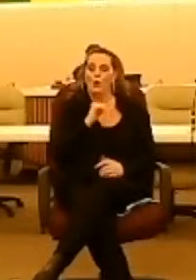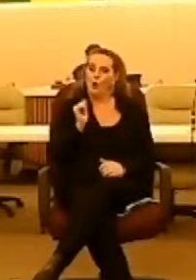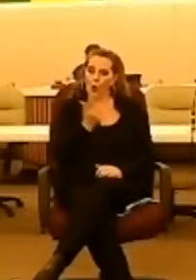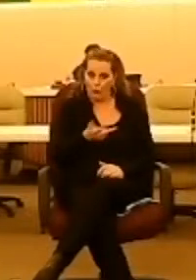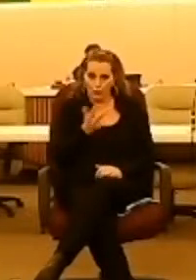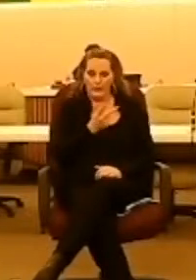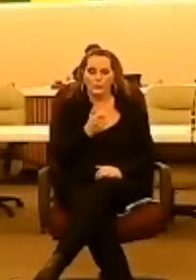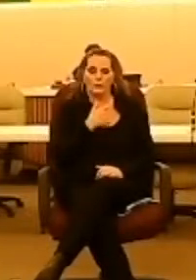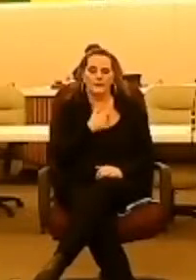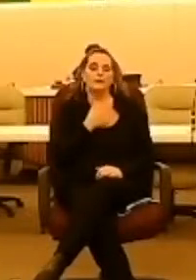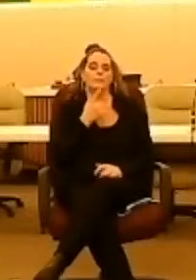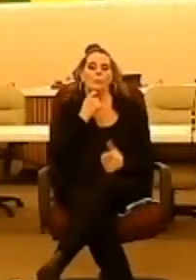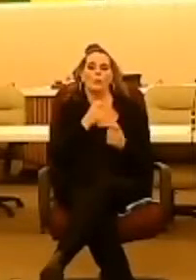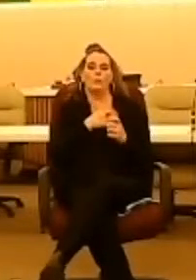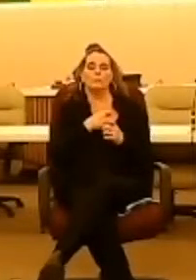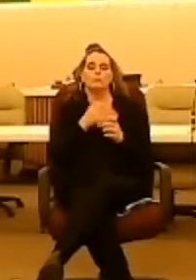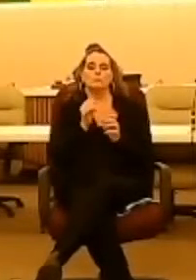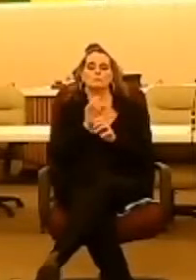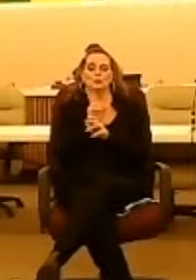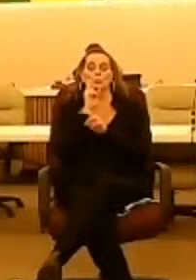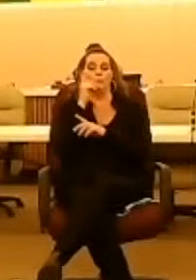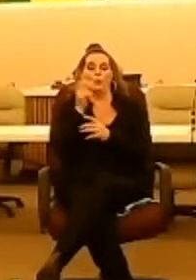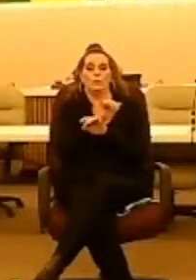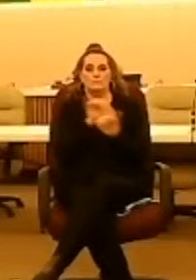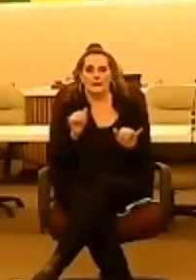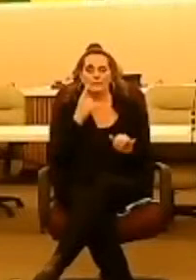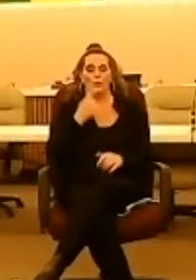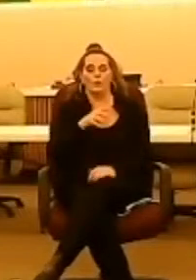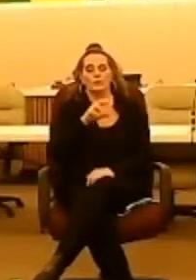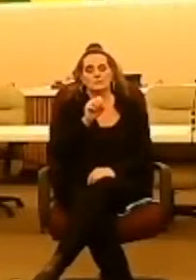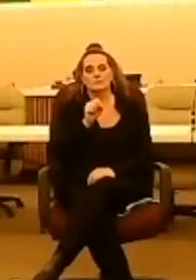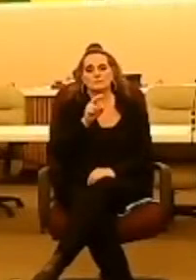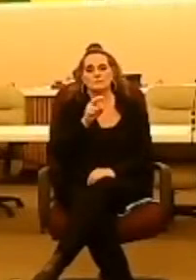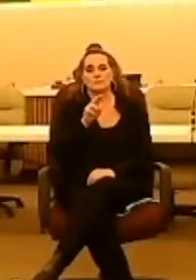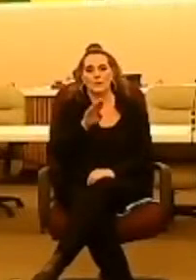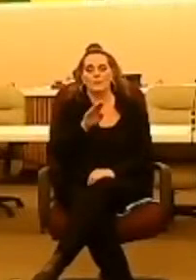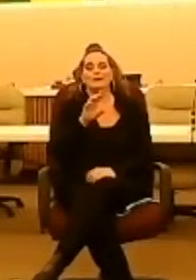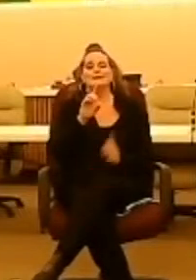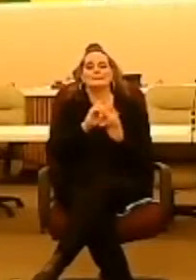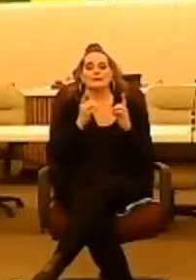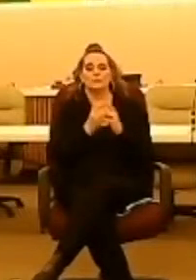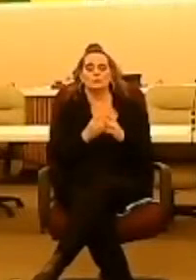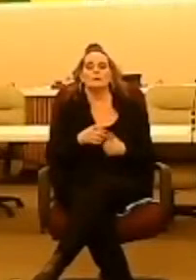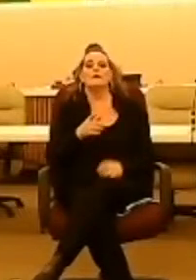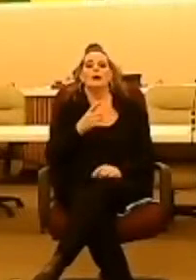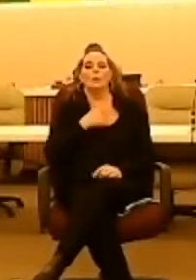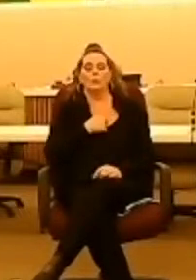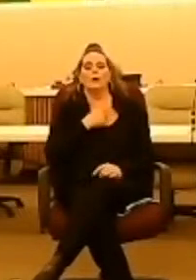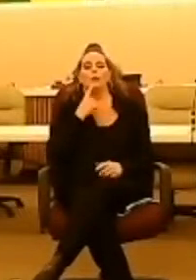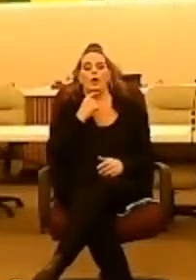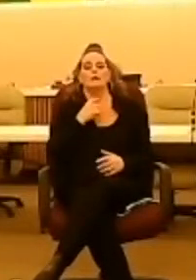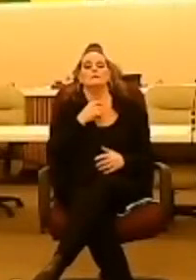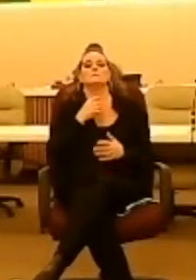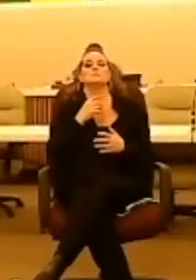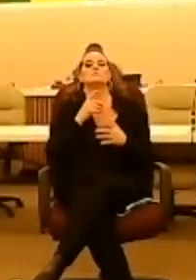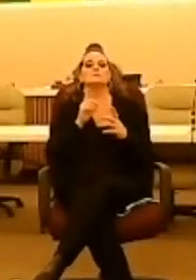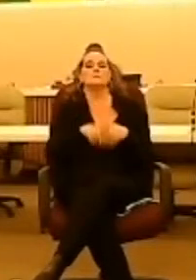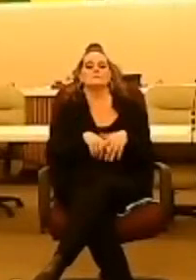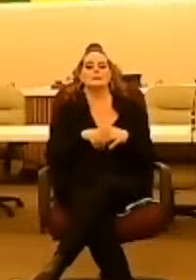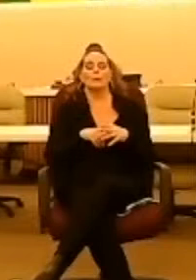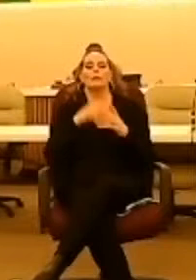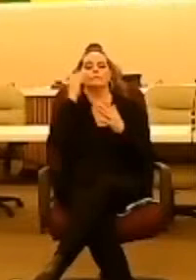same Forest View subdivision. So whereas we will conduct them in sequence, I have no problem with people